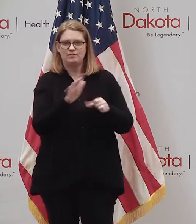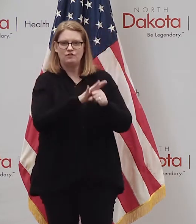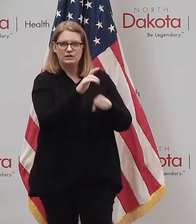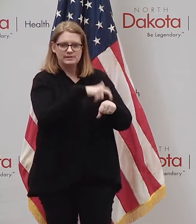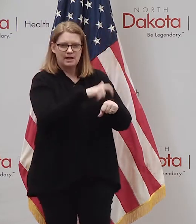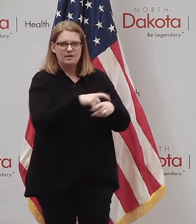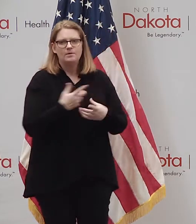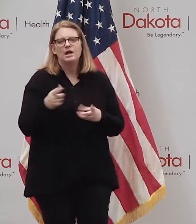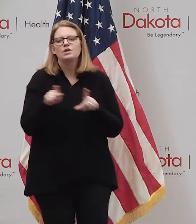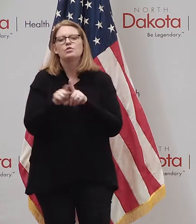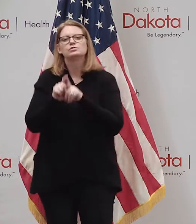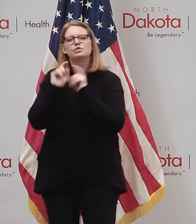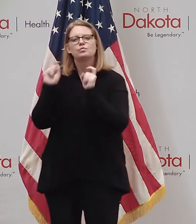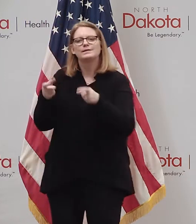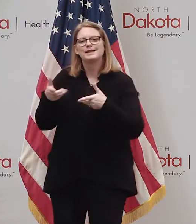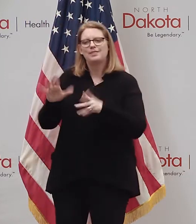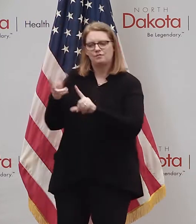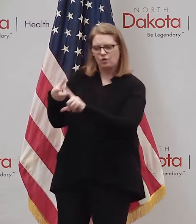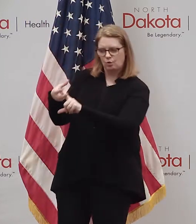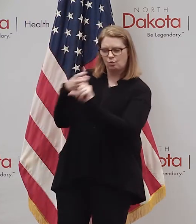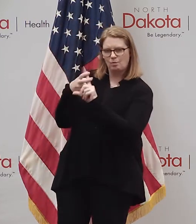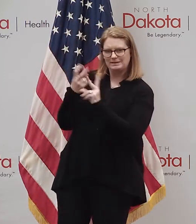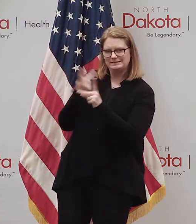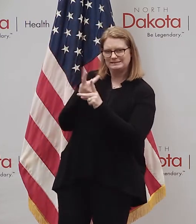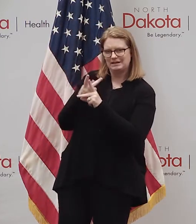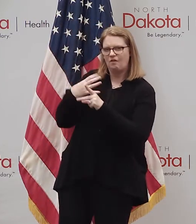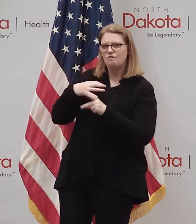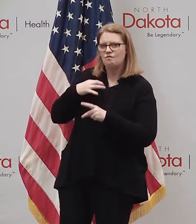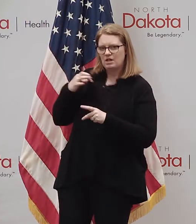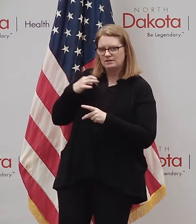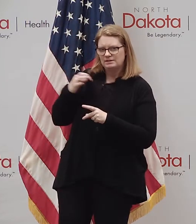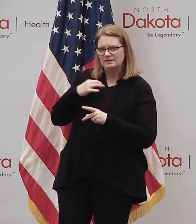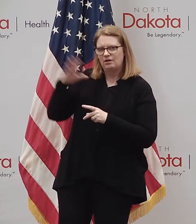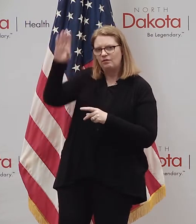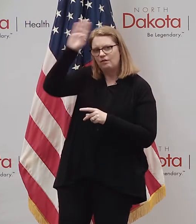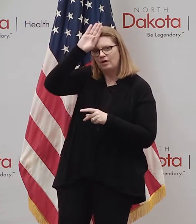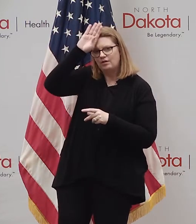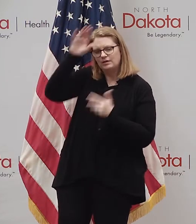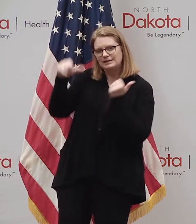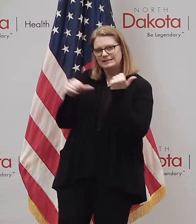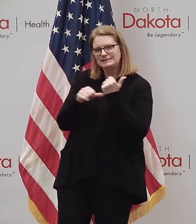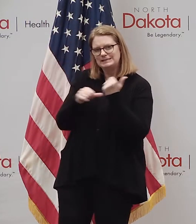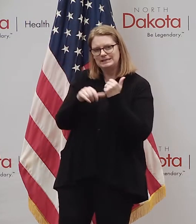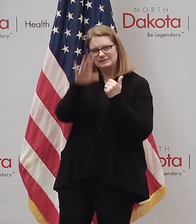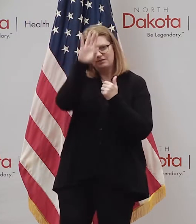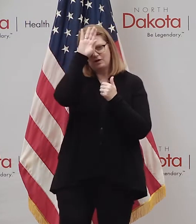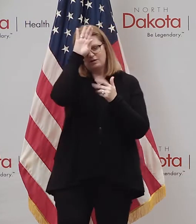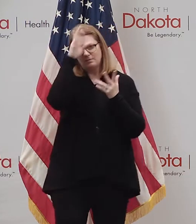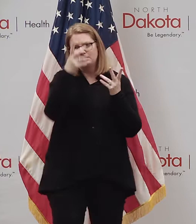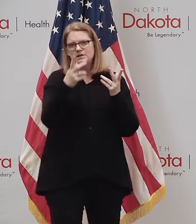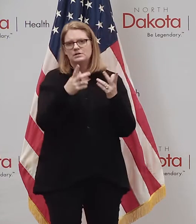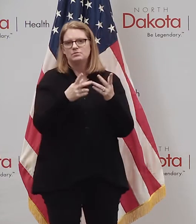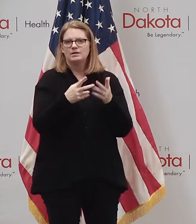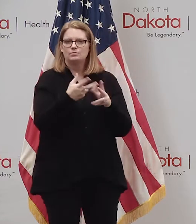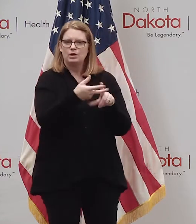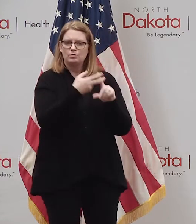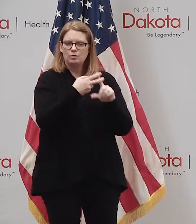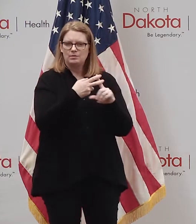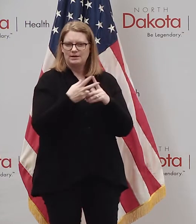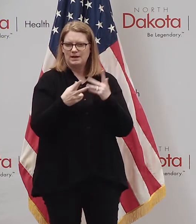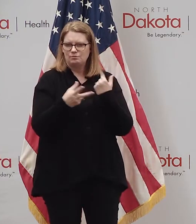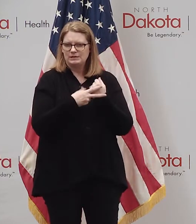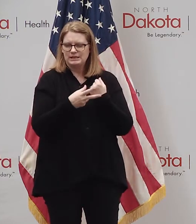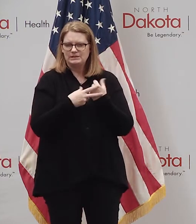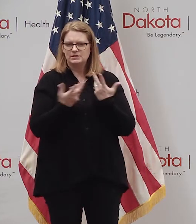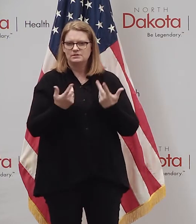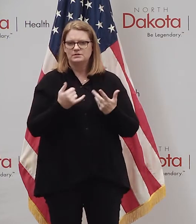grants that allow for the recruitment and retention of volunteer firefighters to assist fire departments with the recruitment and retention who are involved in that.